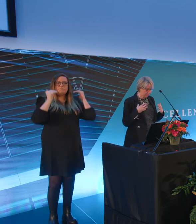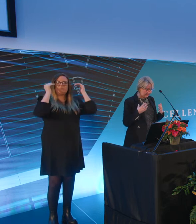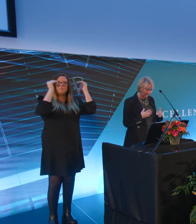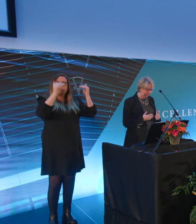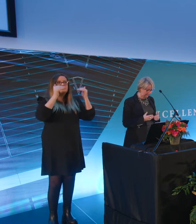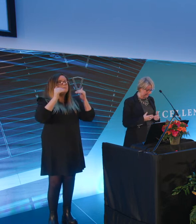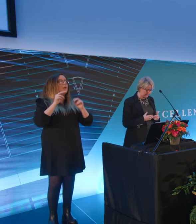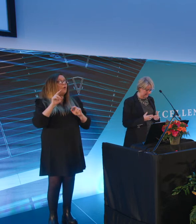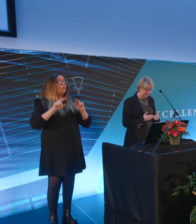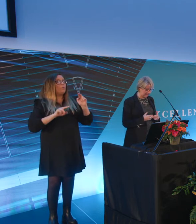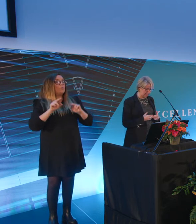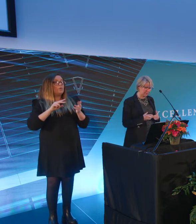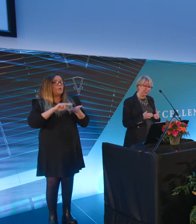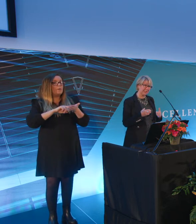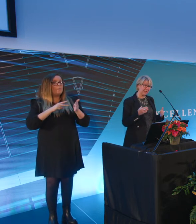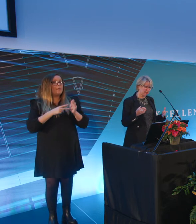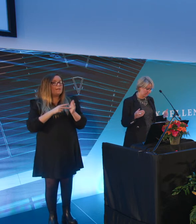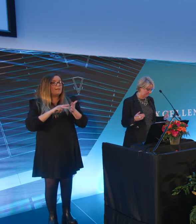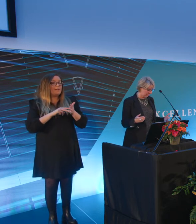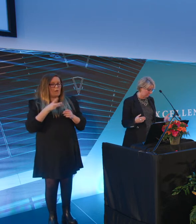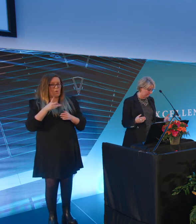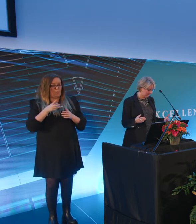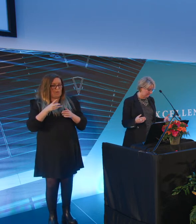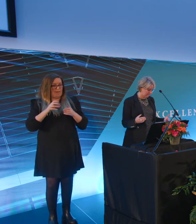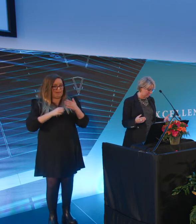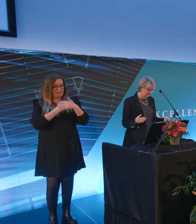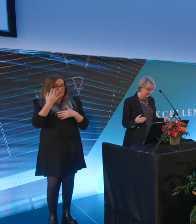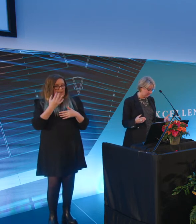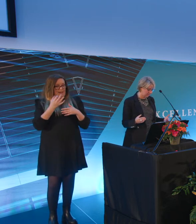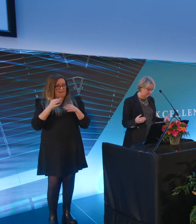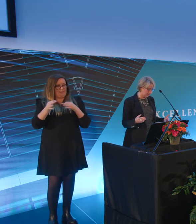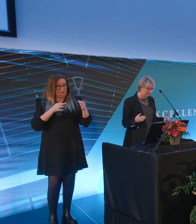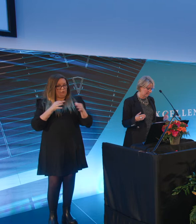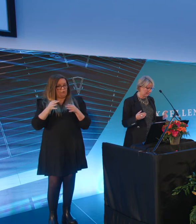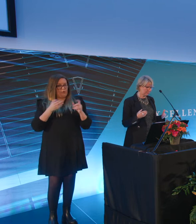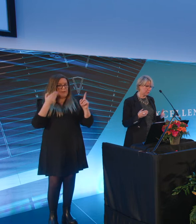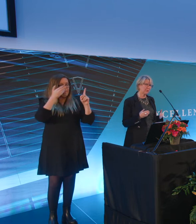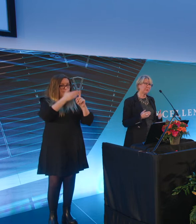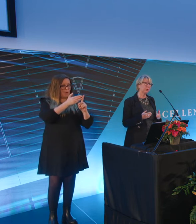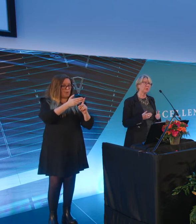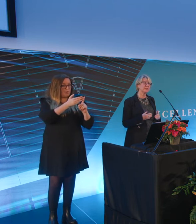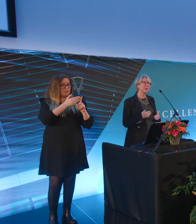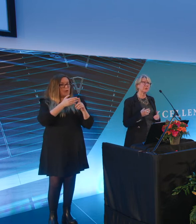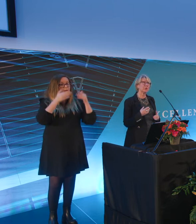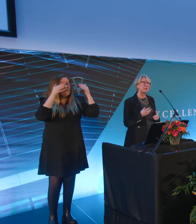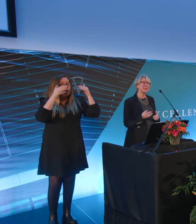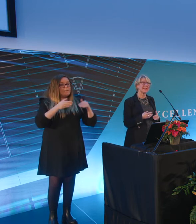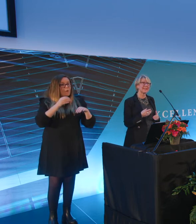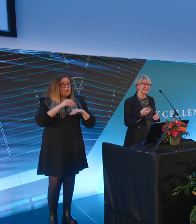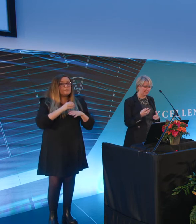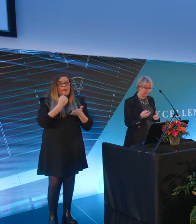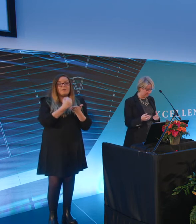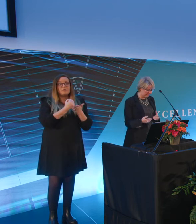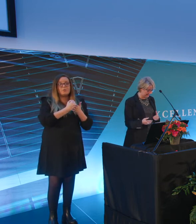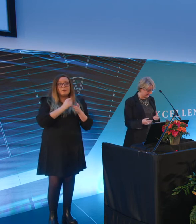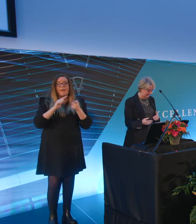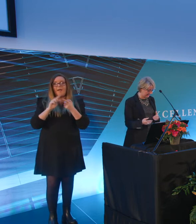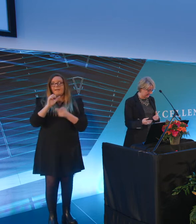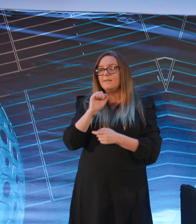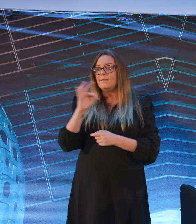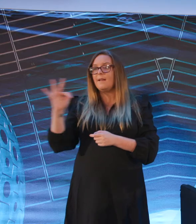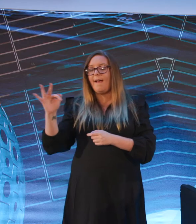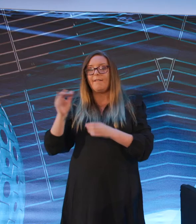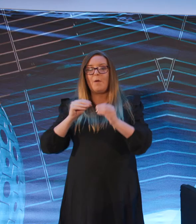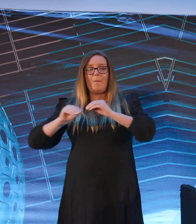Our new plan will see us develop a strategic approach to internationalization, focusing on student and staff